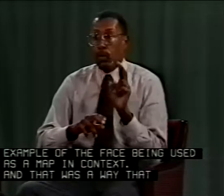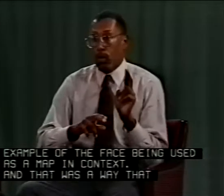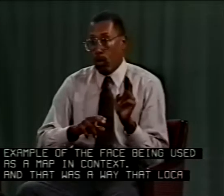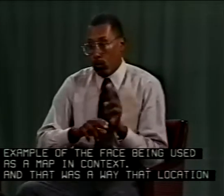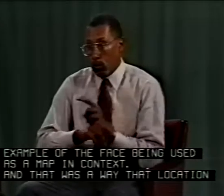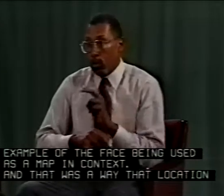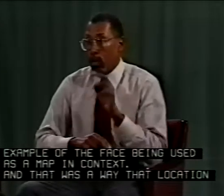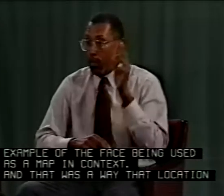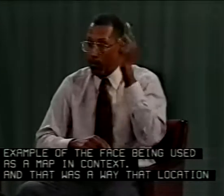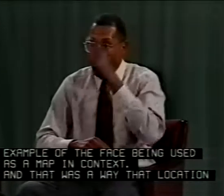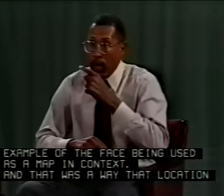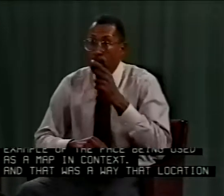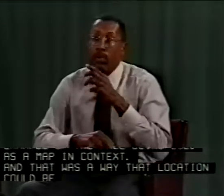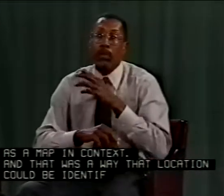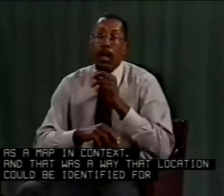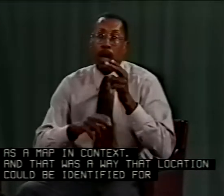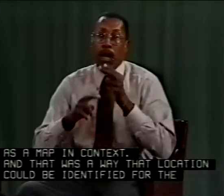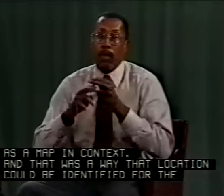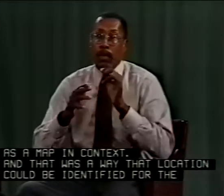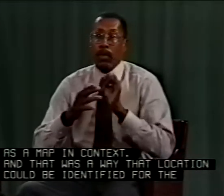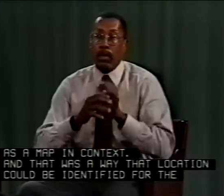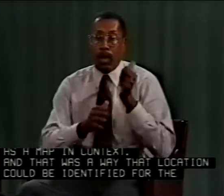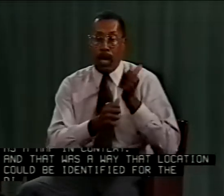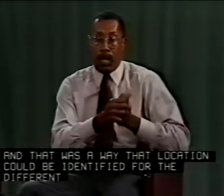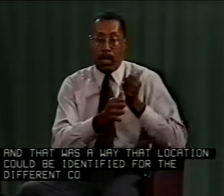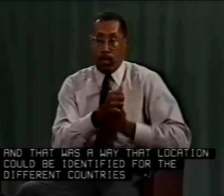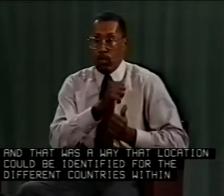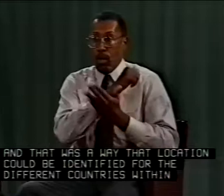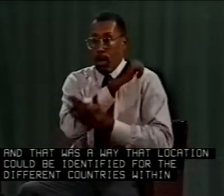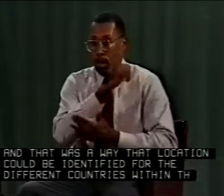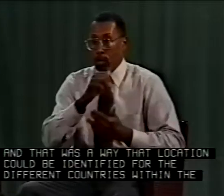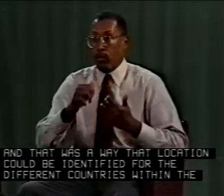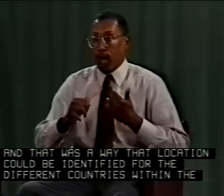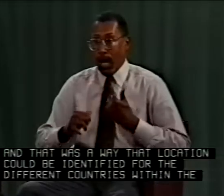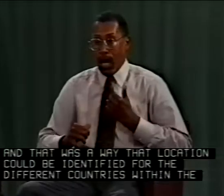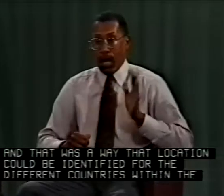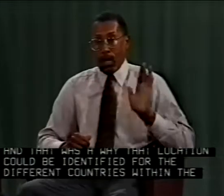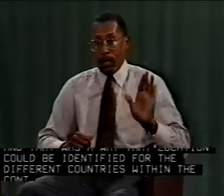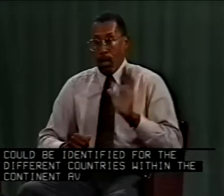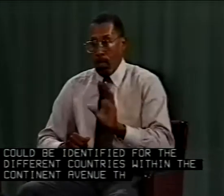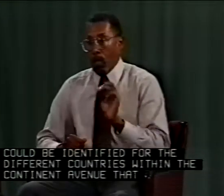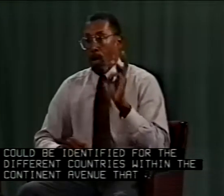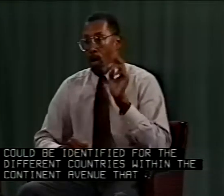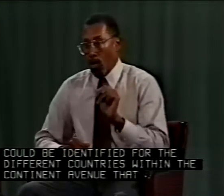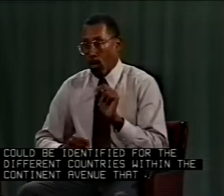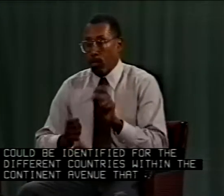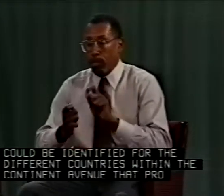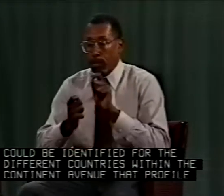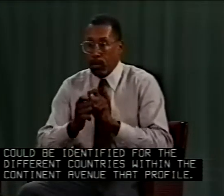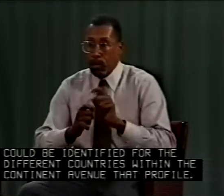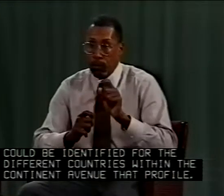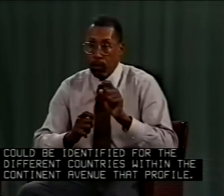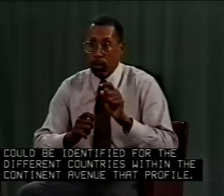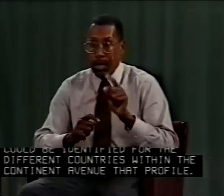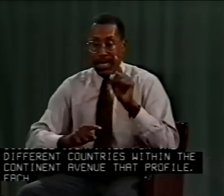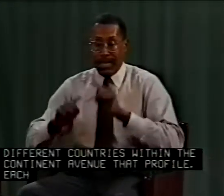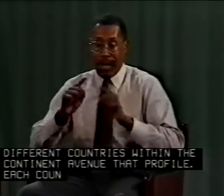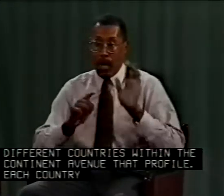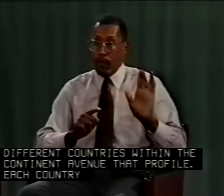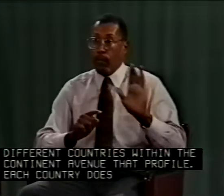different countries within the continent off that profile. Each country does have its own sign